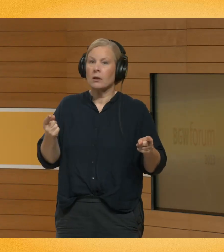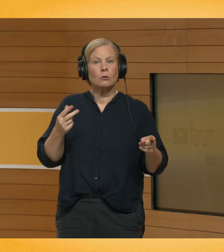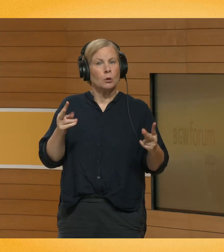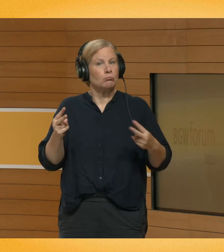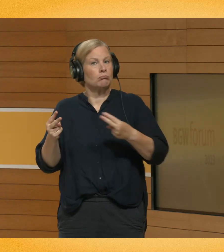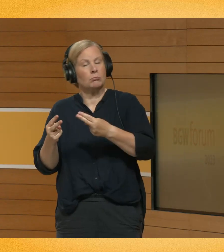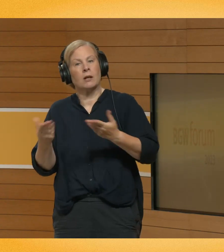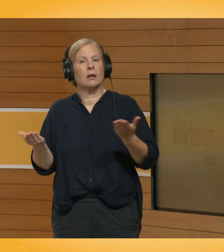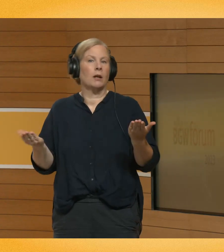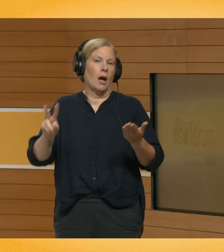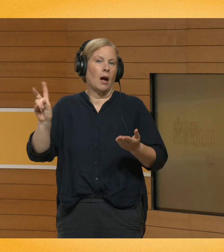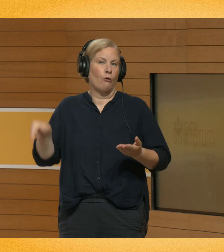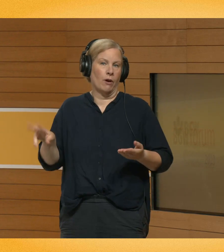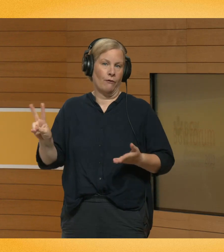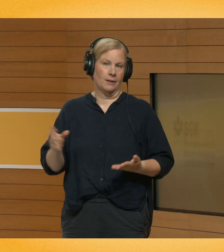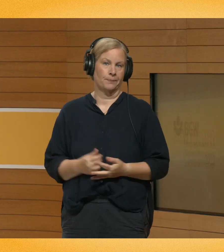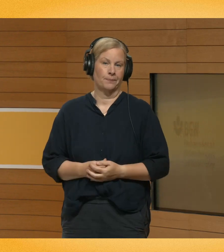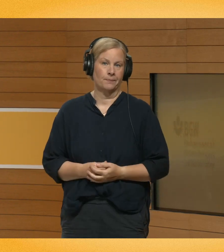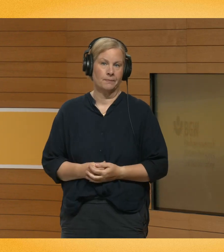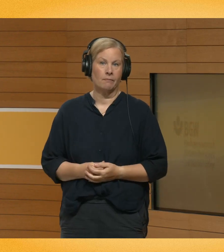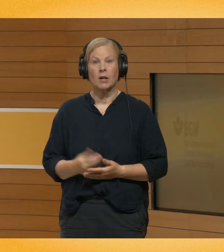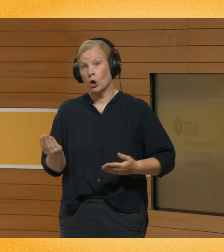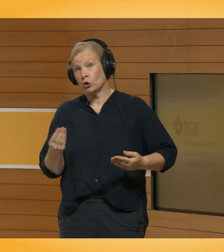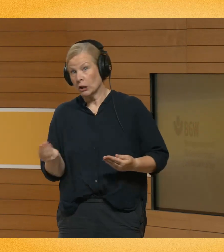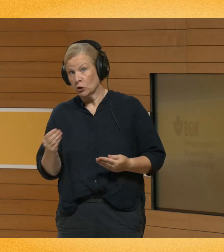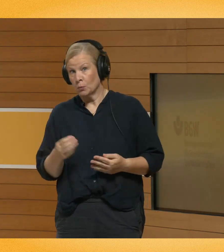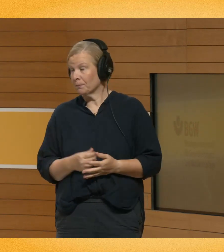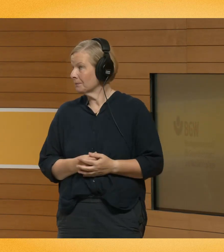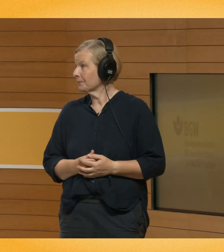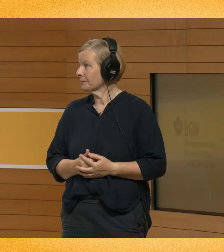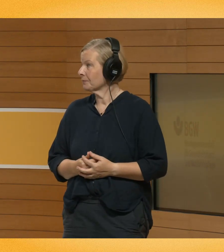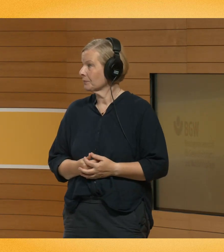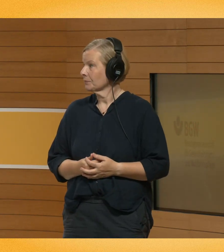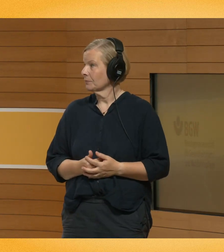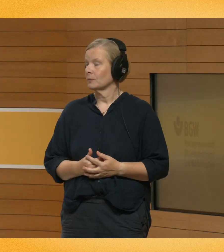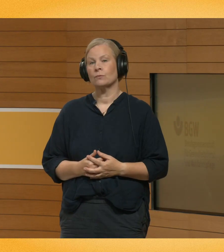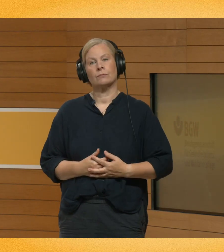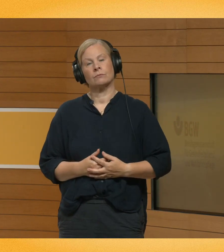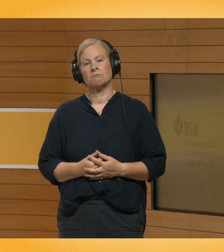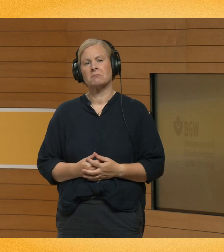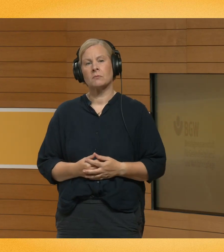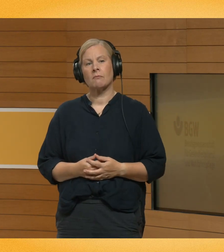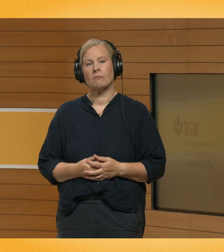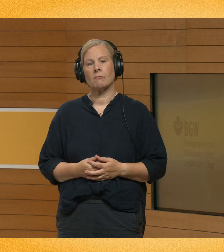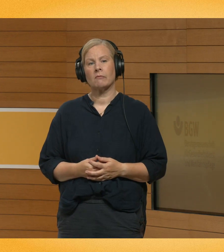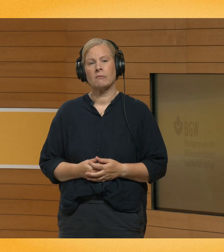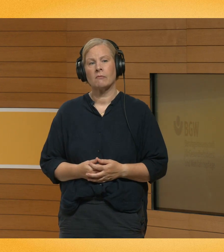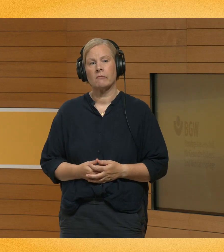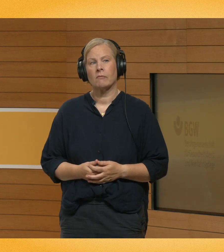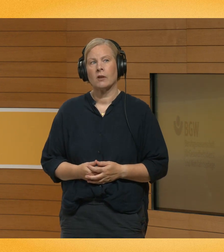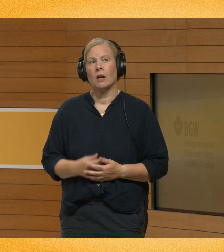Anything to add, Marie? So yeah, I suppose the main possibilities, and sort of they're already showing themselves to be